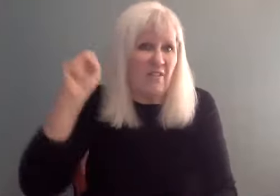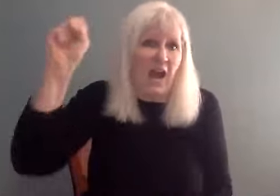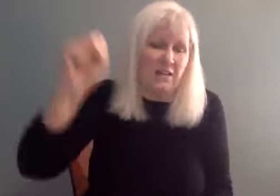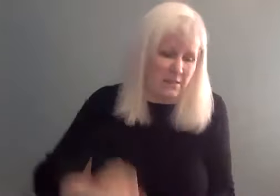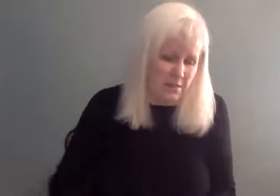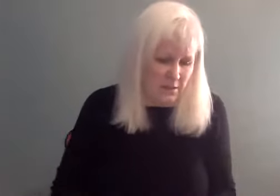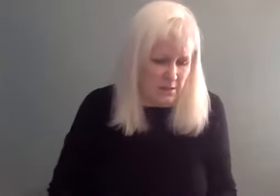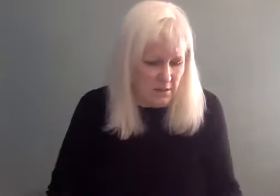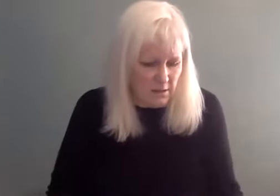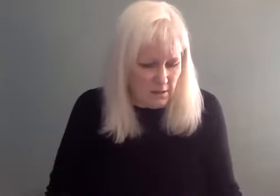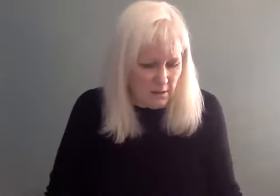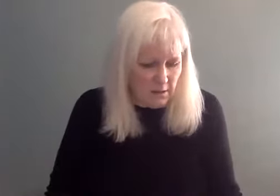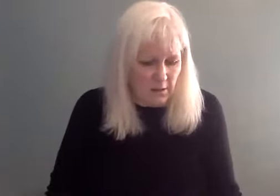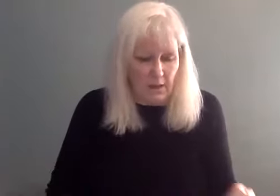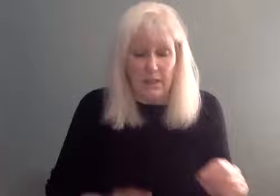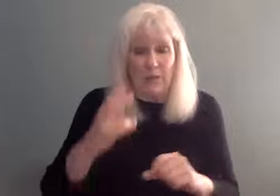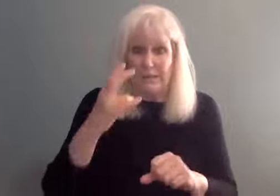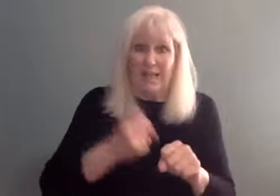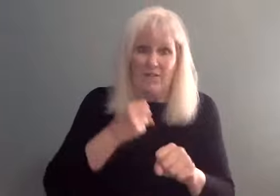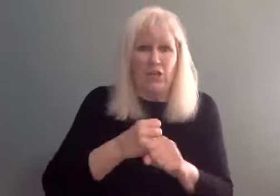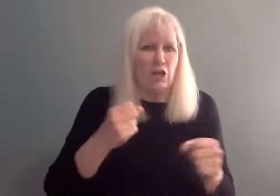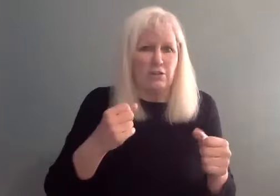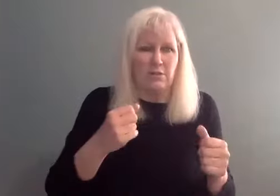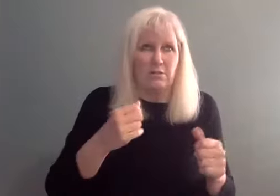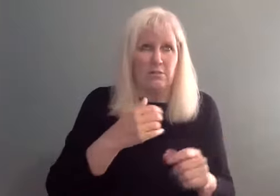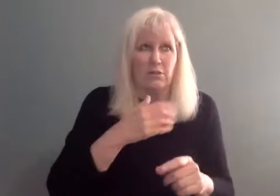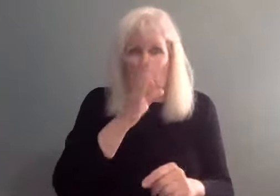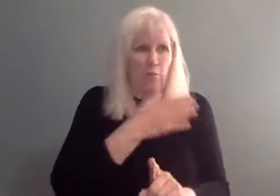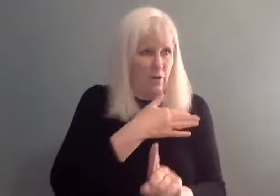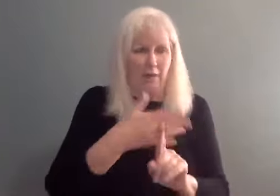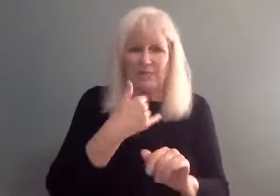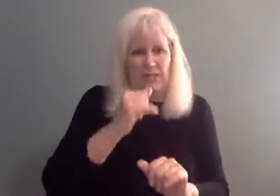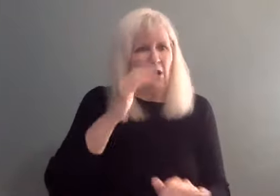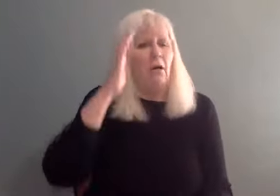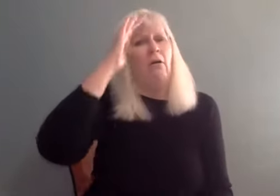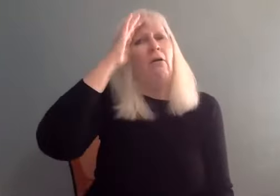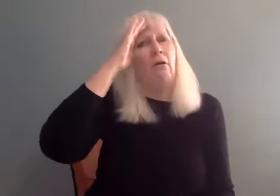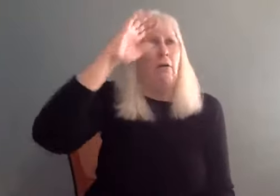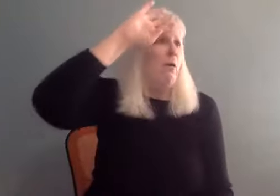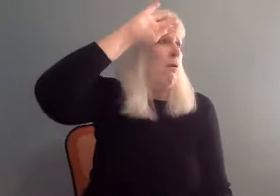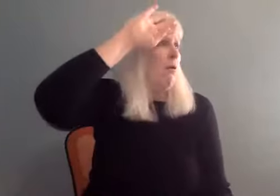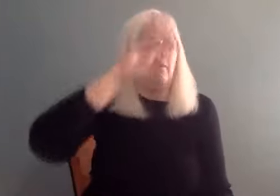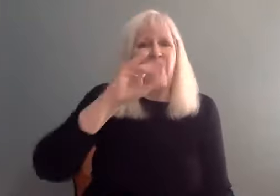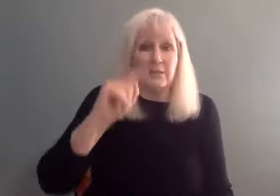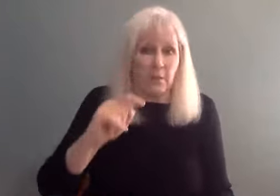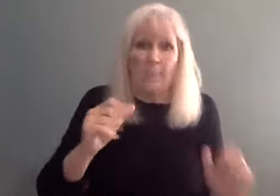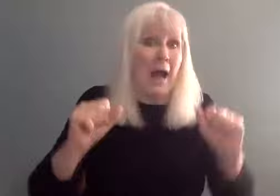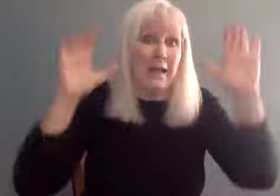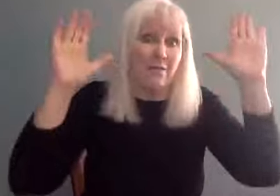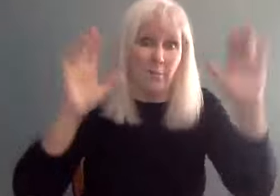up that victim cloak at about 7 years of sobriety. And every once in a while, I have to go check it out. I feel bad for myself,